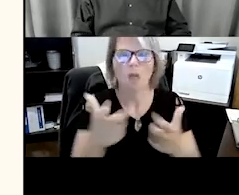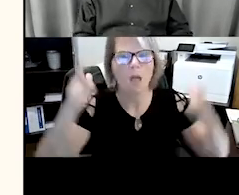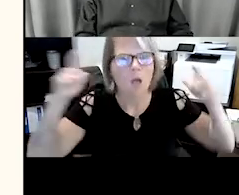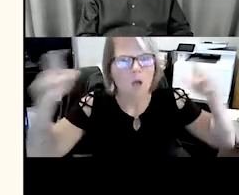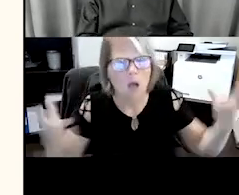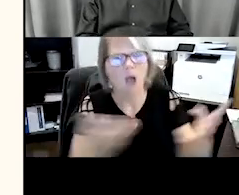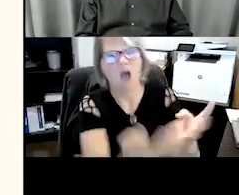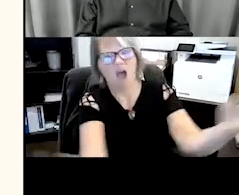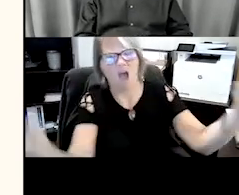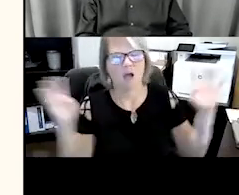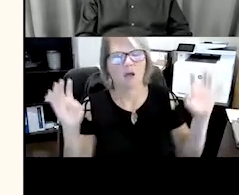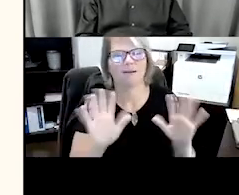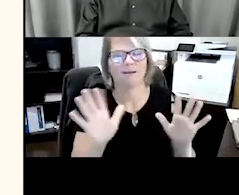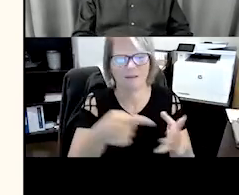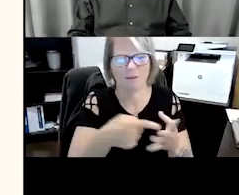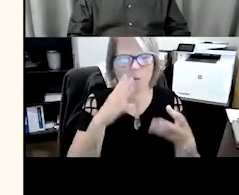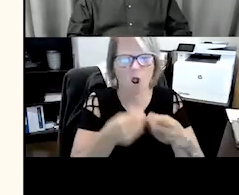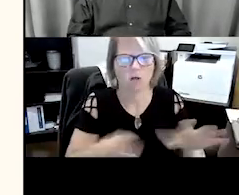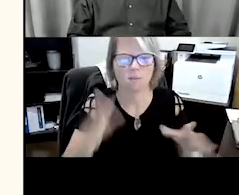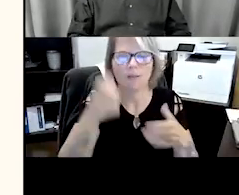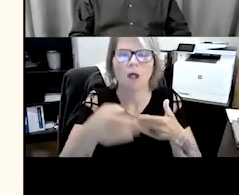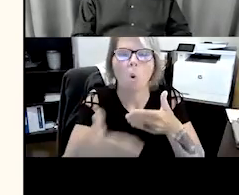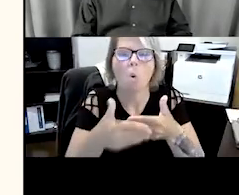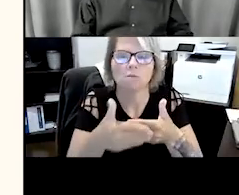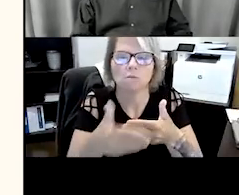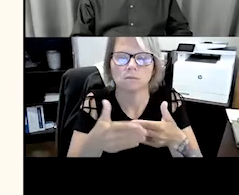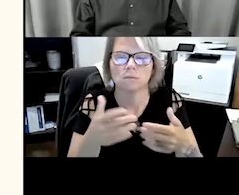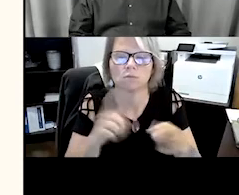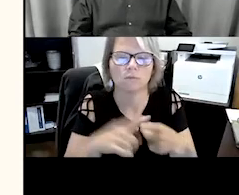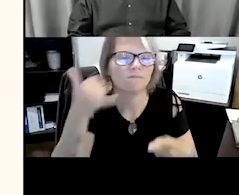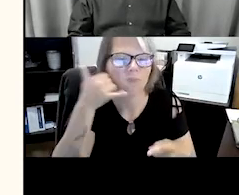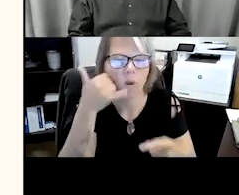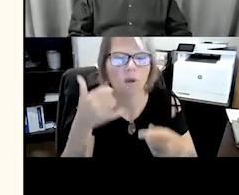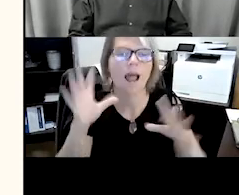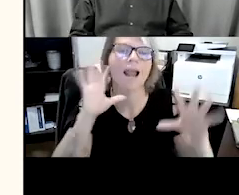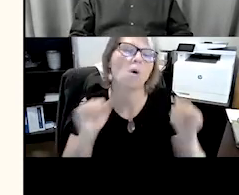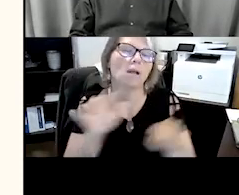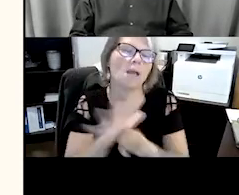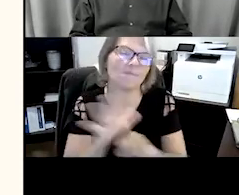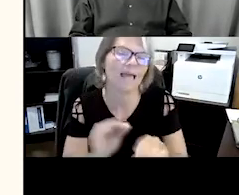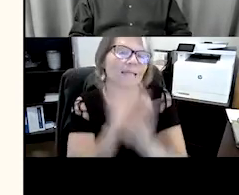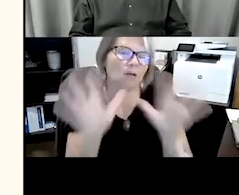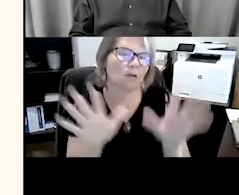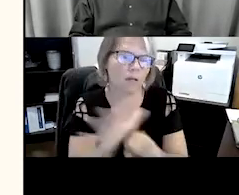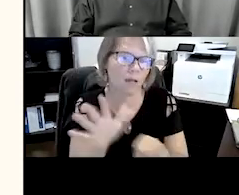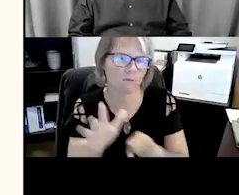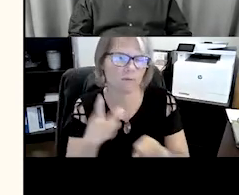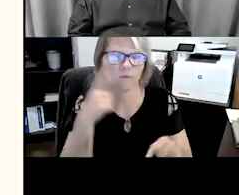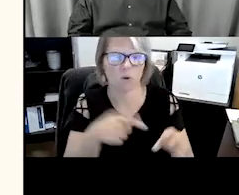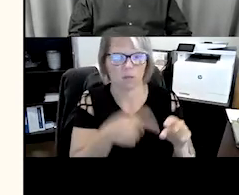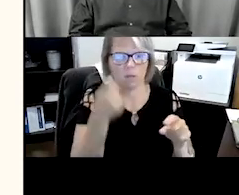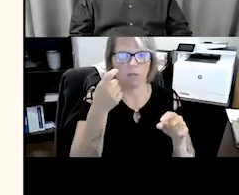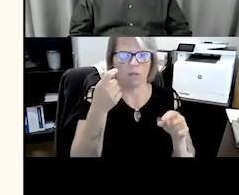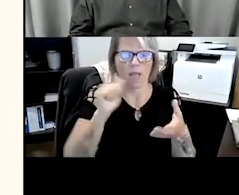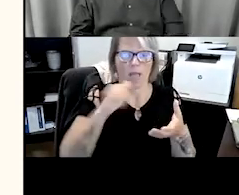another live transcription app. It doesn't work in big groups, but if you're in a small group and you're close to the people and the